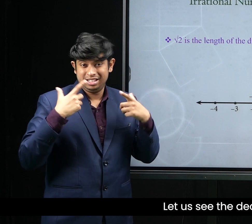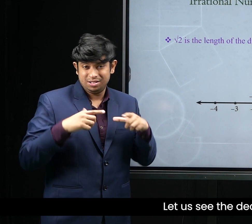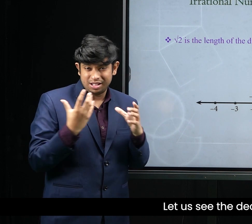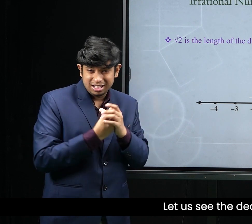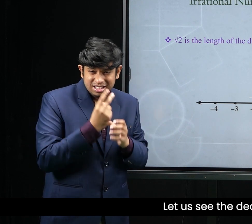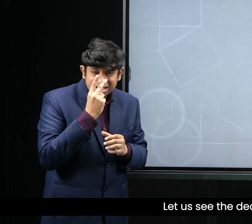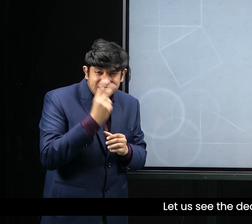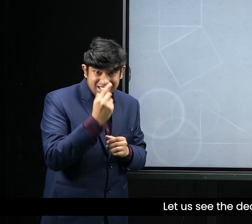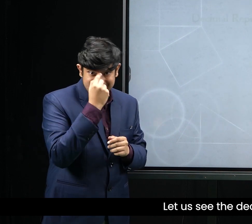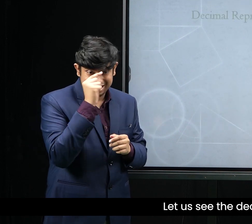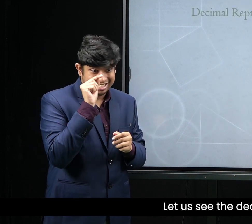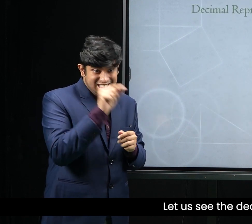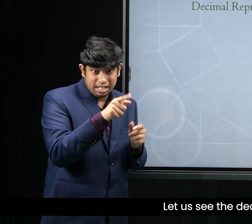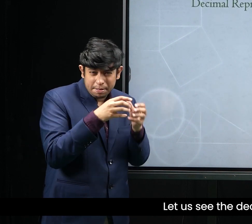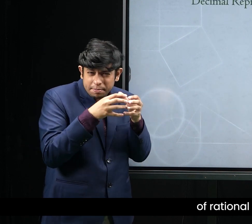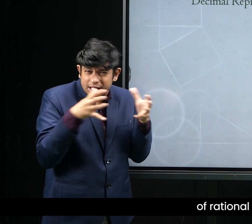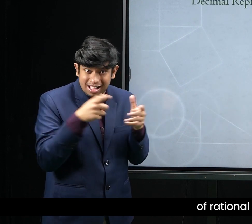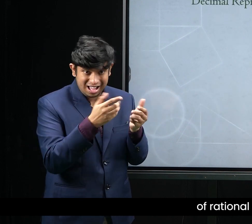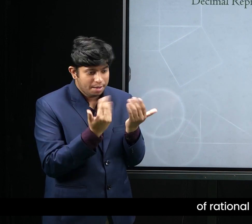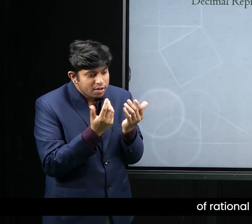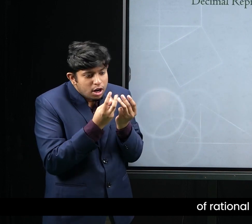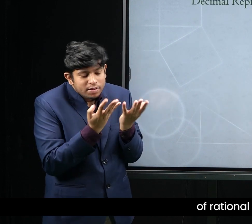Let us see the decimal expansion of rational numbers.